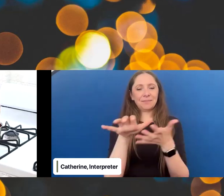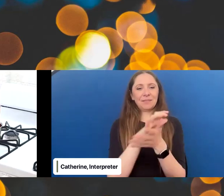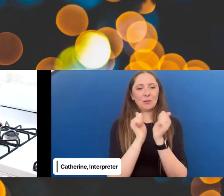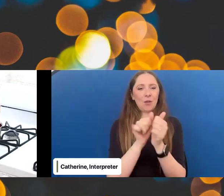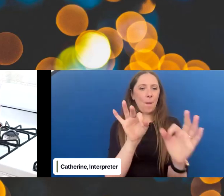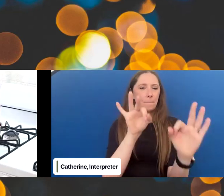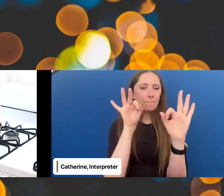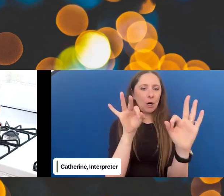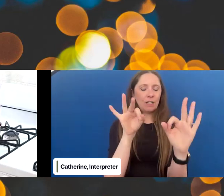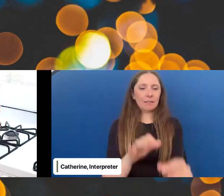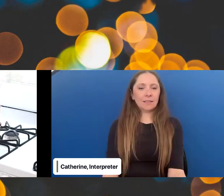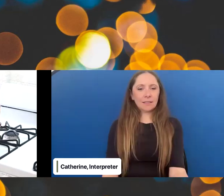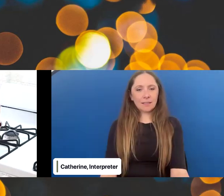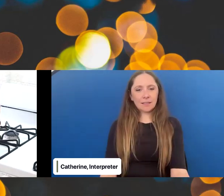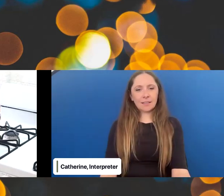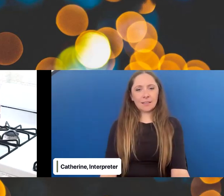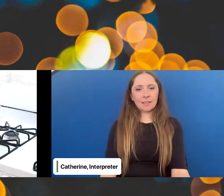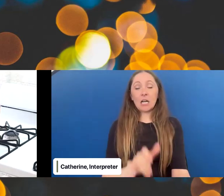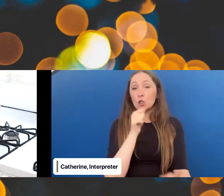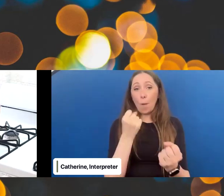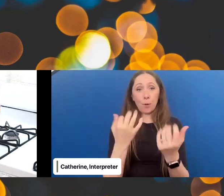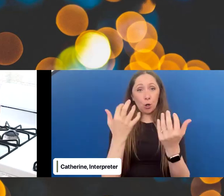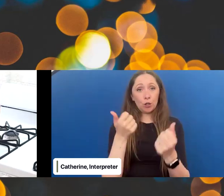Ooh, it's hot. Careful, you guys. Don't burn yourselves.